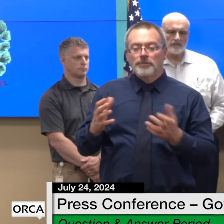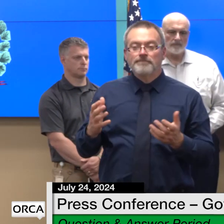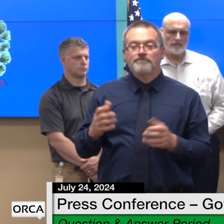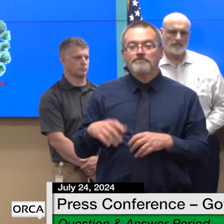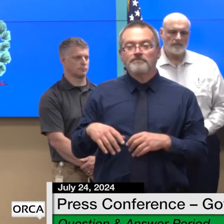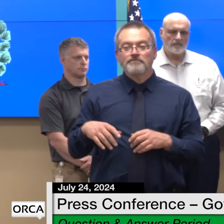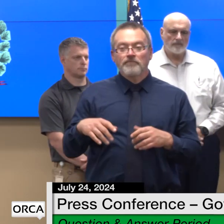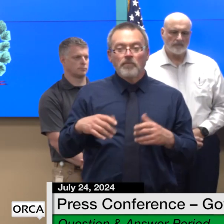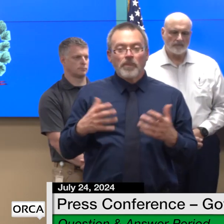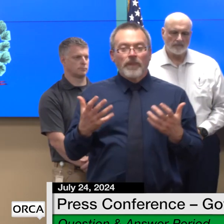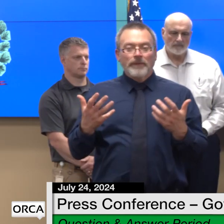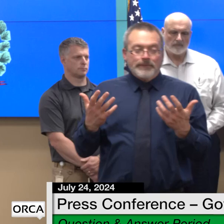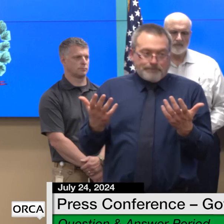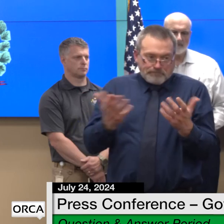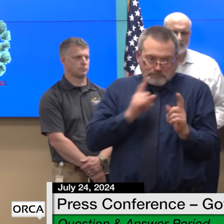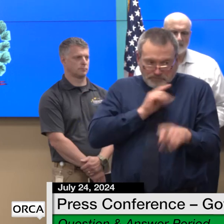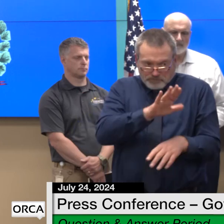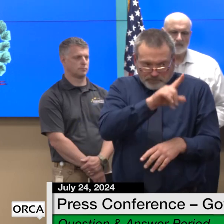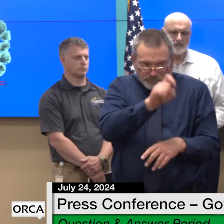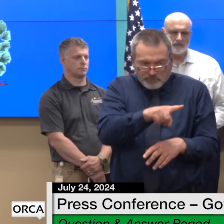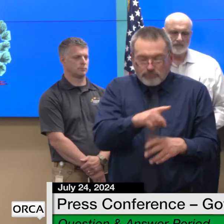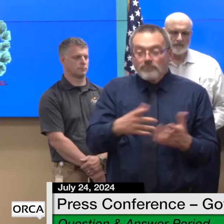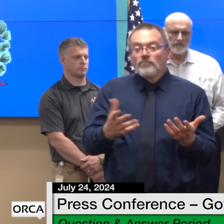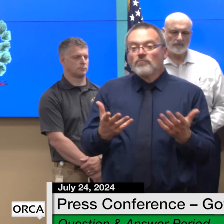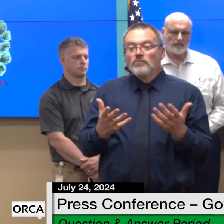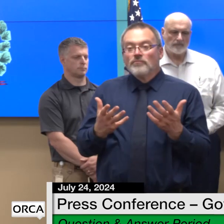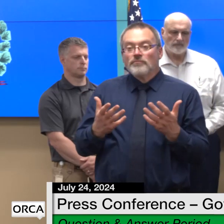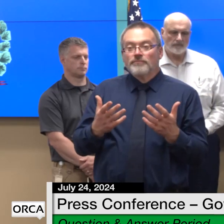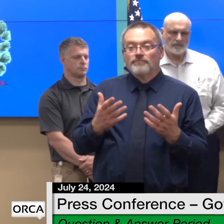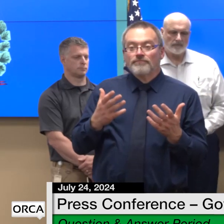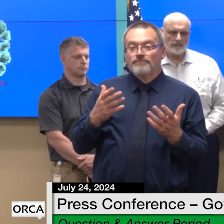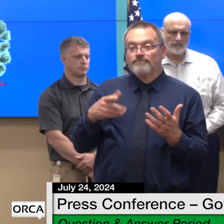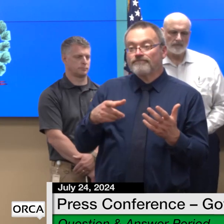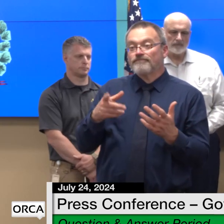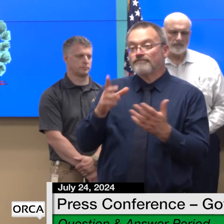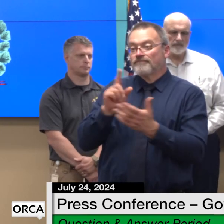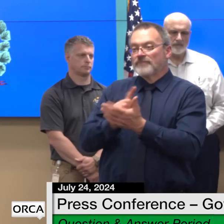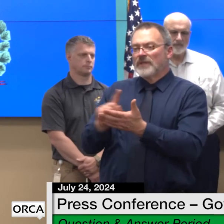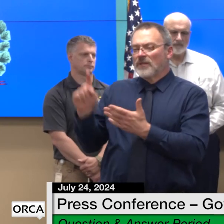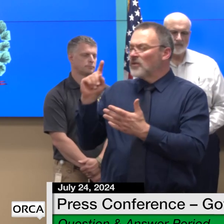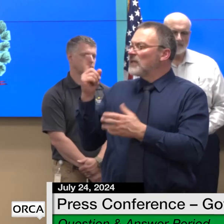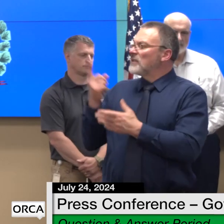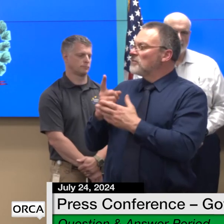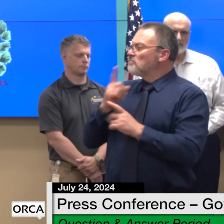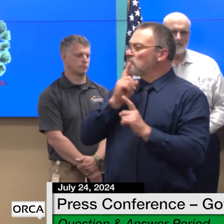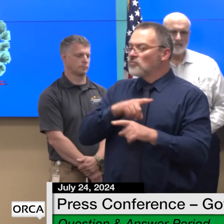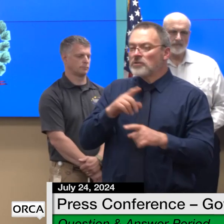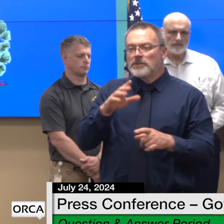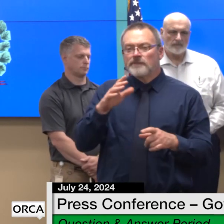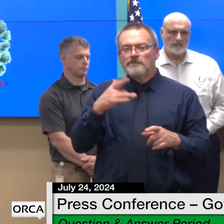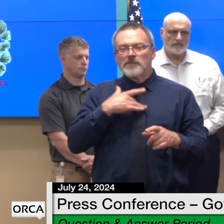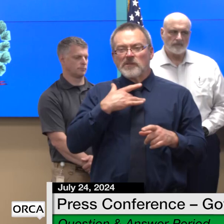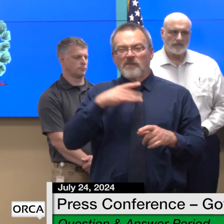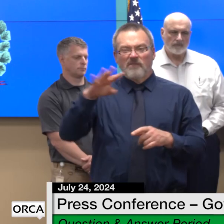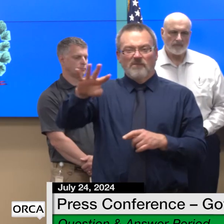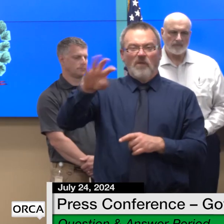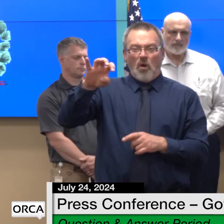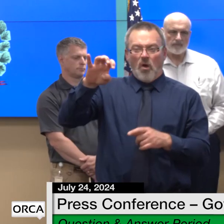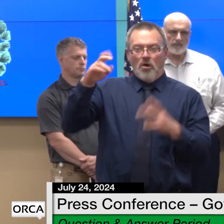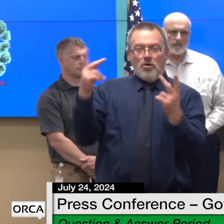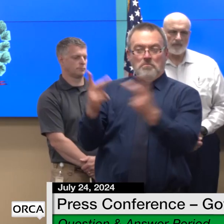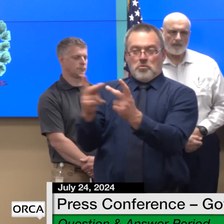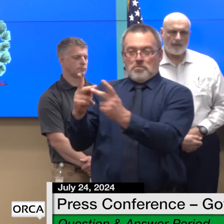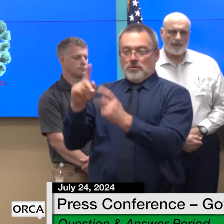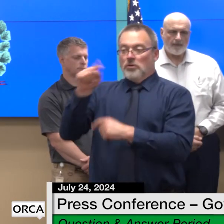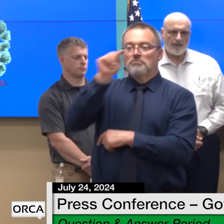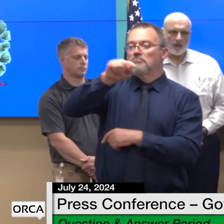to answer your question as she did last week. I think there were 400 permits that were given for dredging